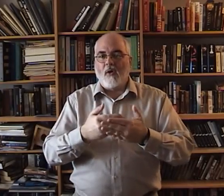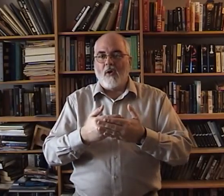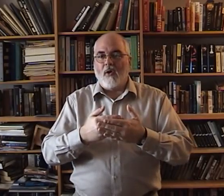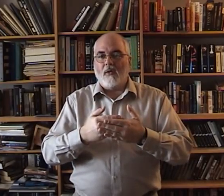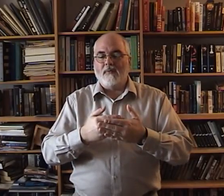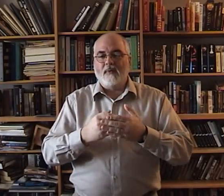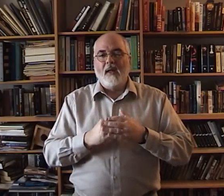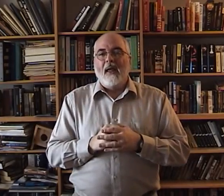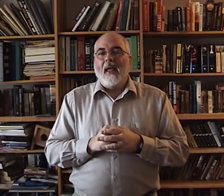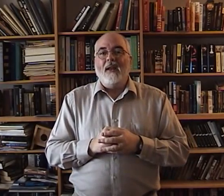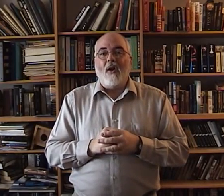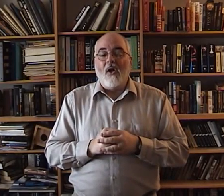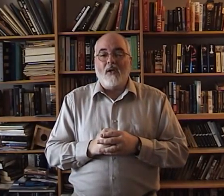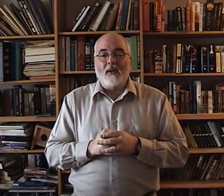All. And all